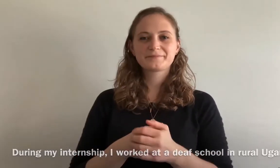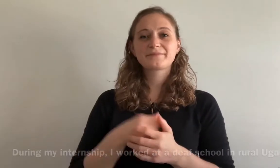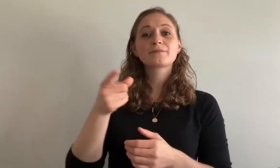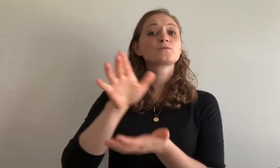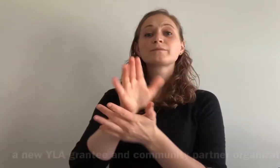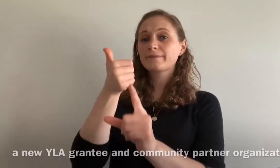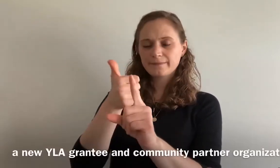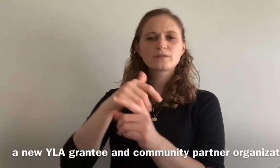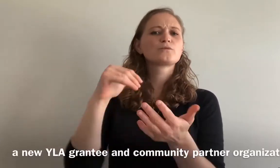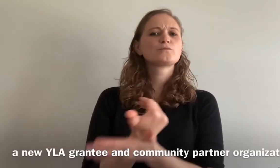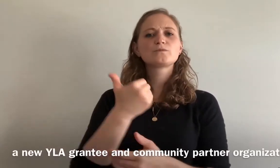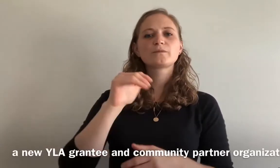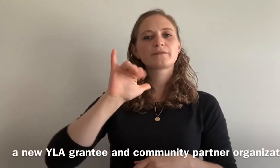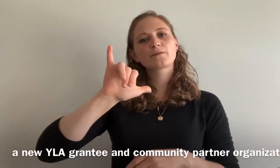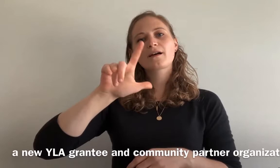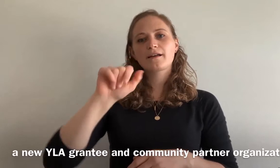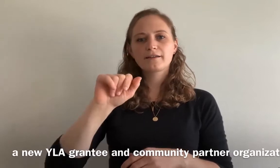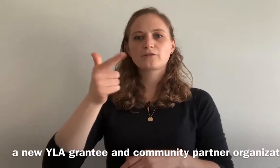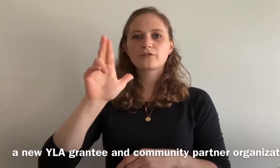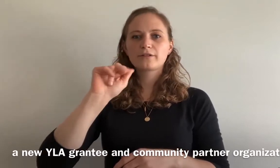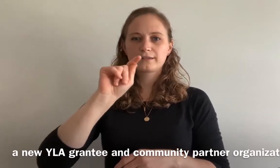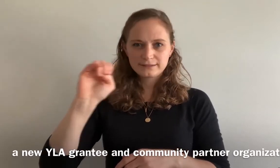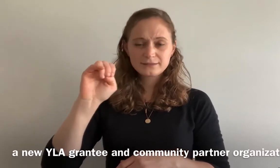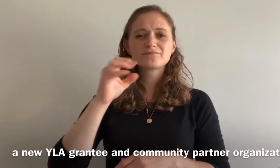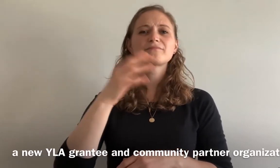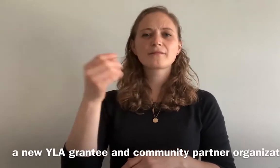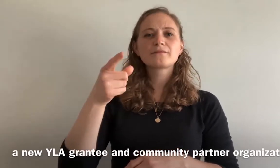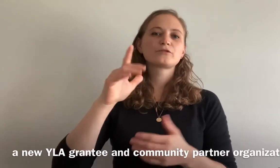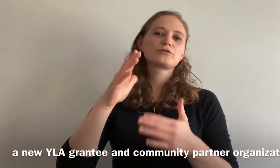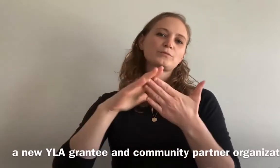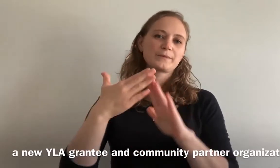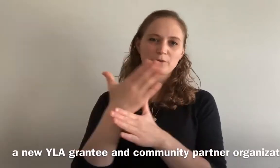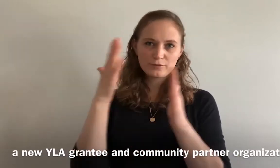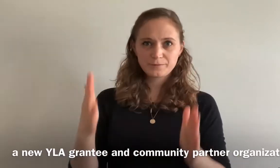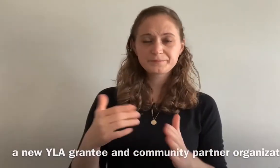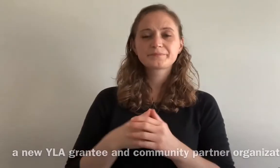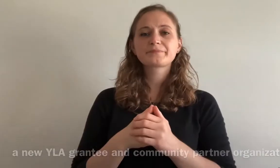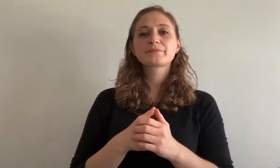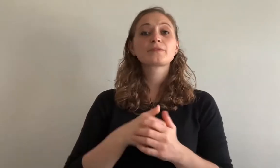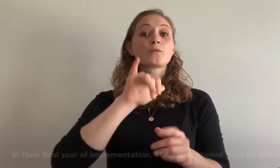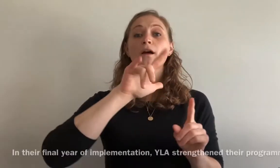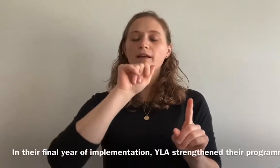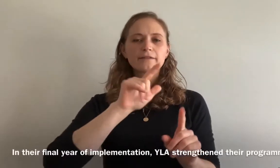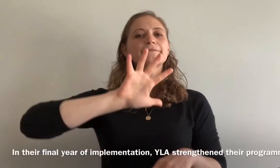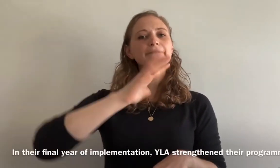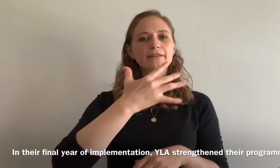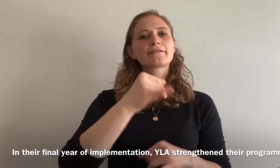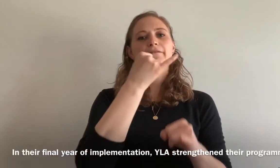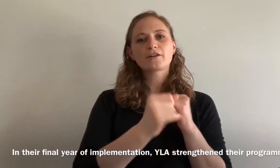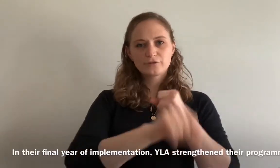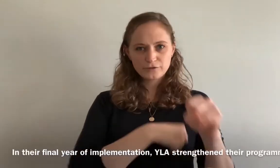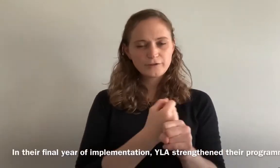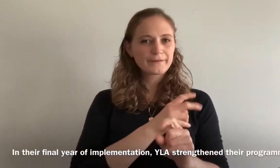a new YLA grantee and community partner organization. In their 5th and final